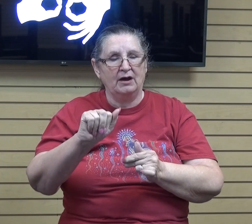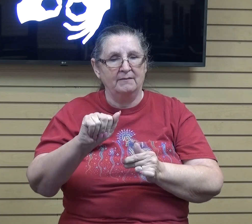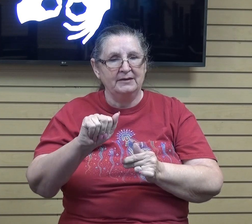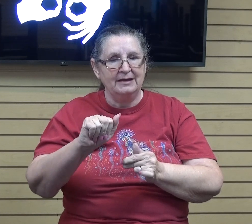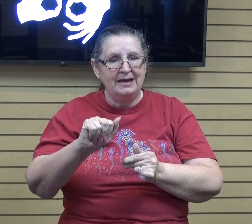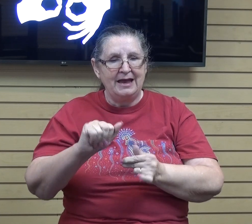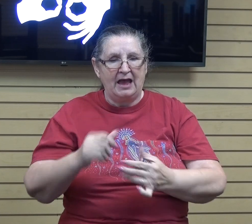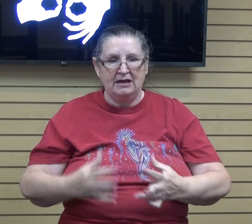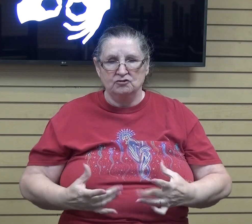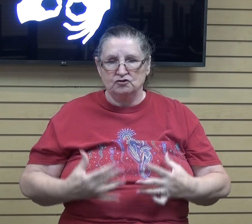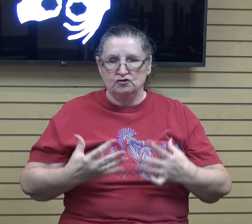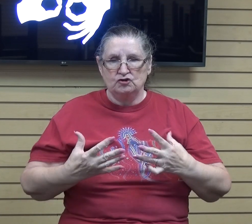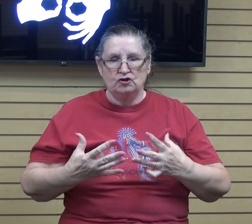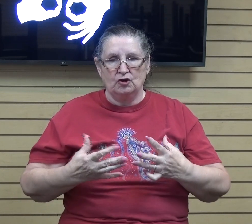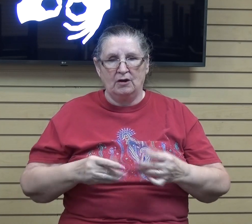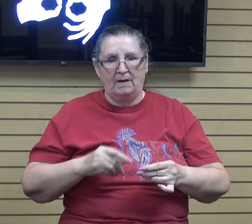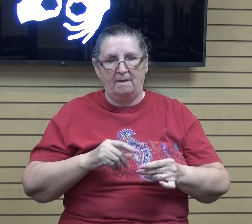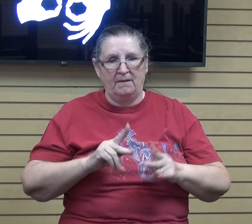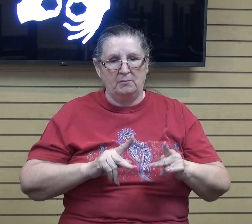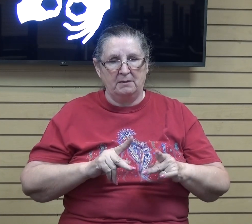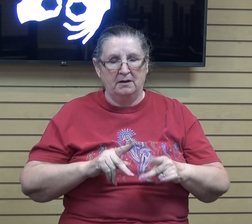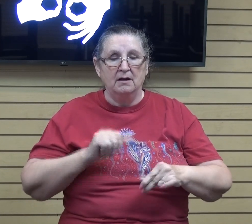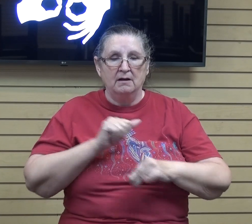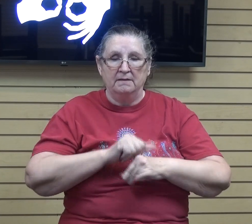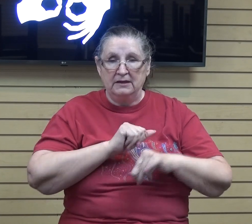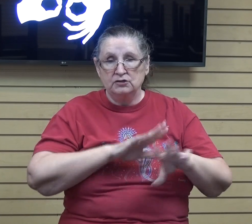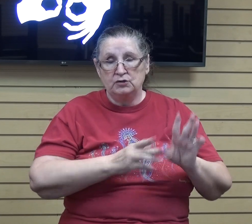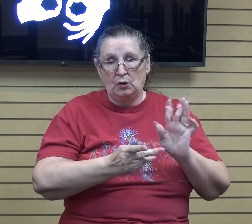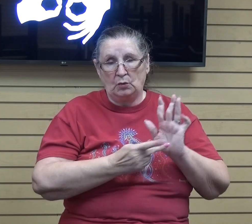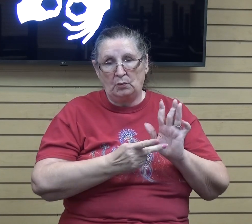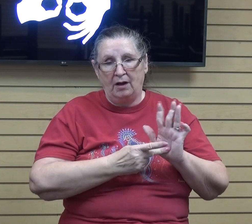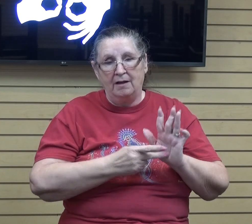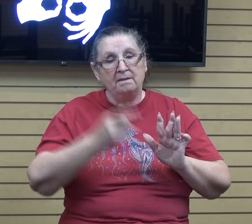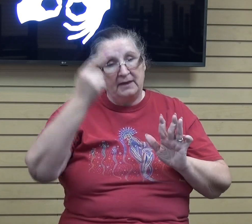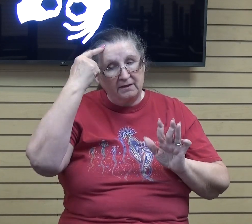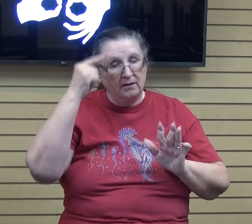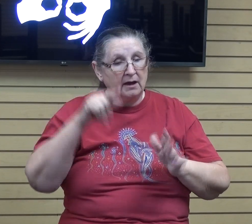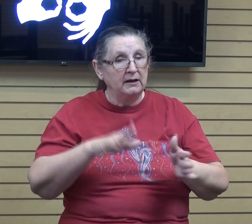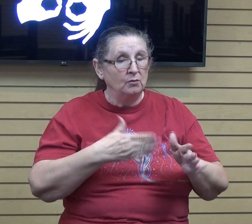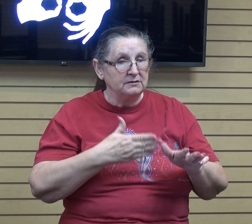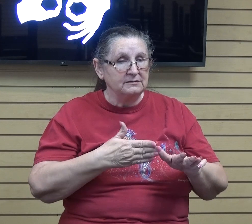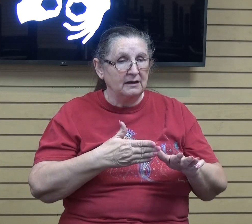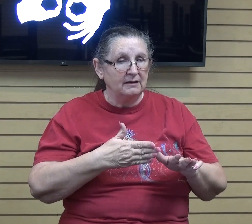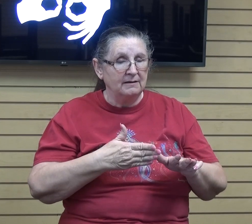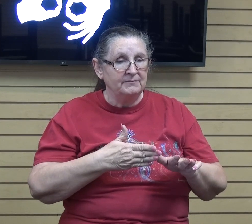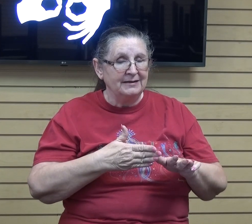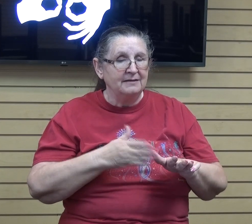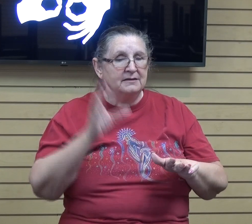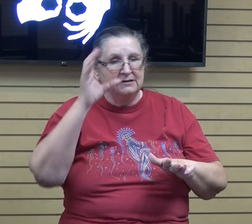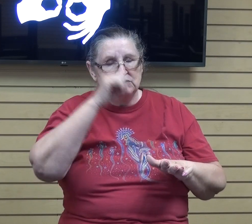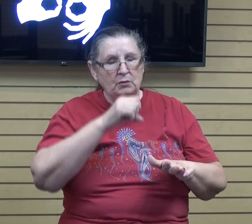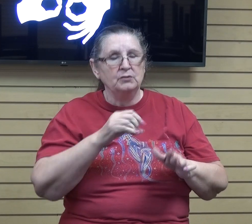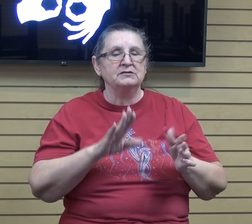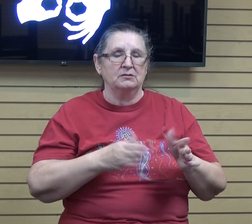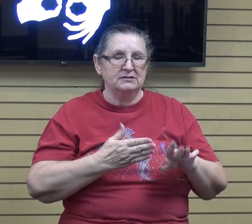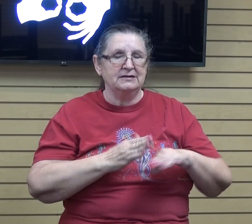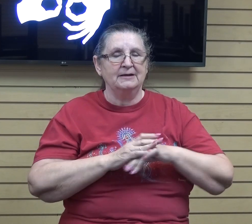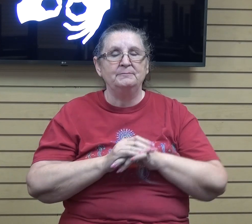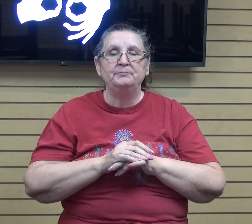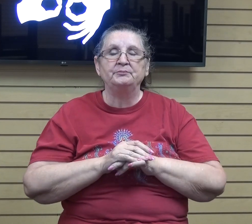there. And they actually stoned Paul, that's what we read, until they thought he was dead. It says they supposed he was dead. They